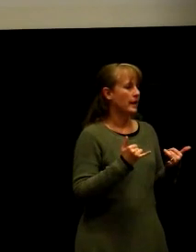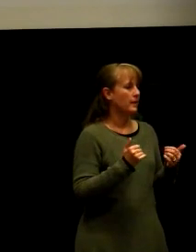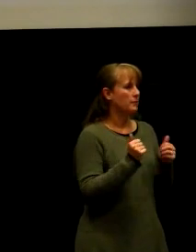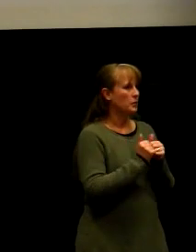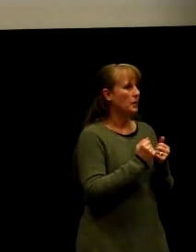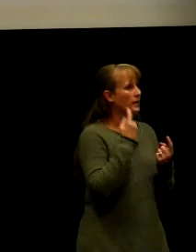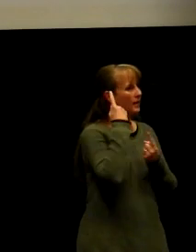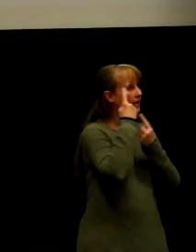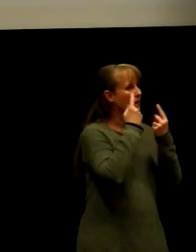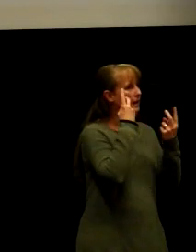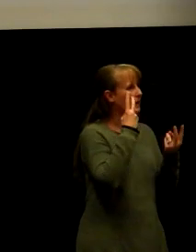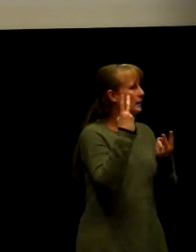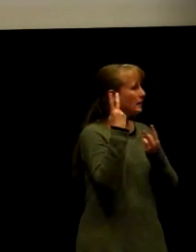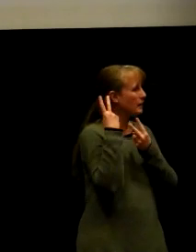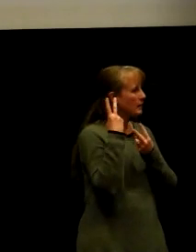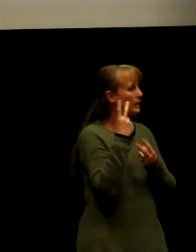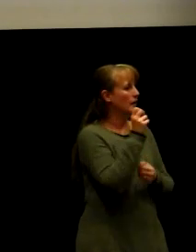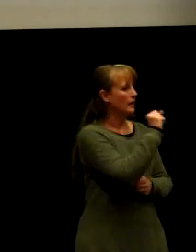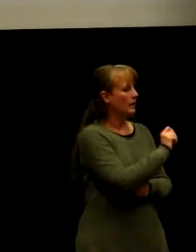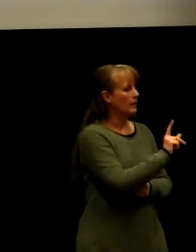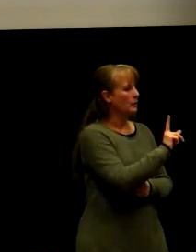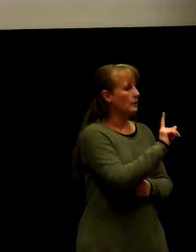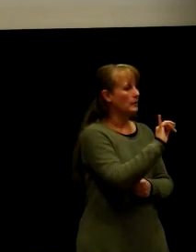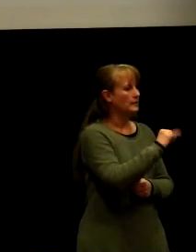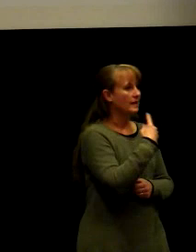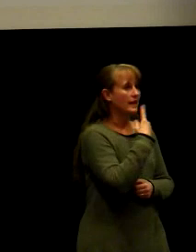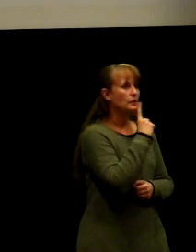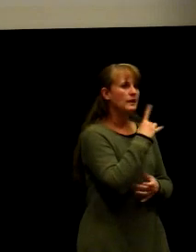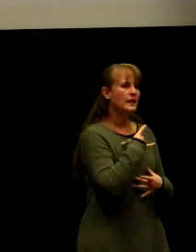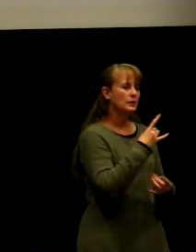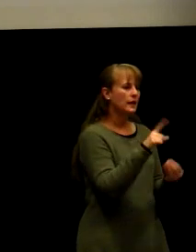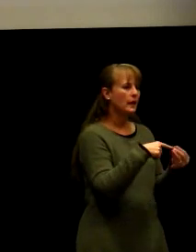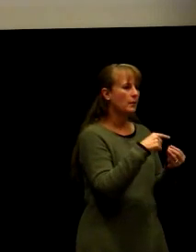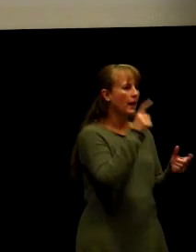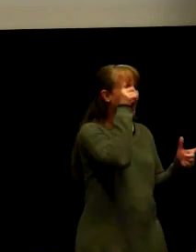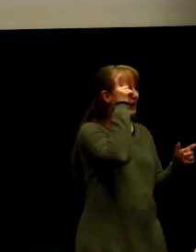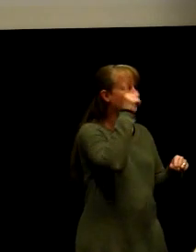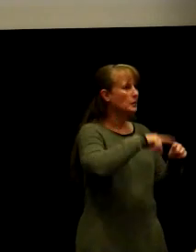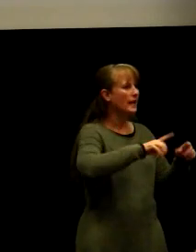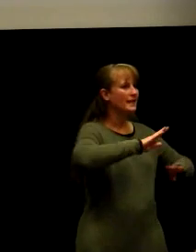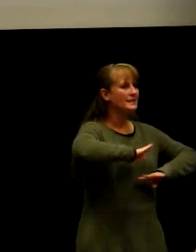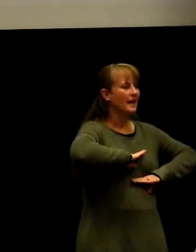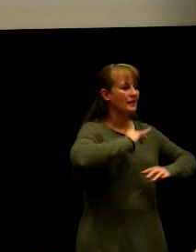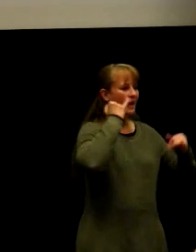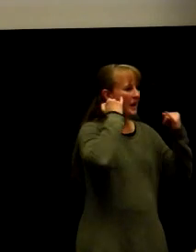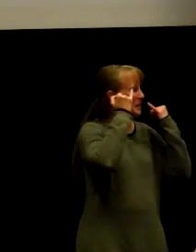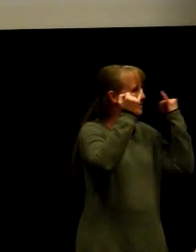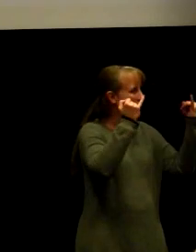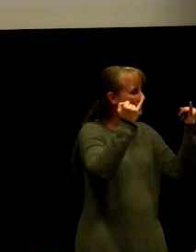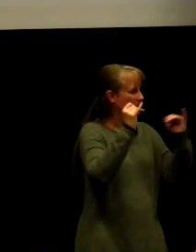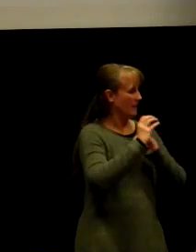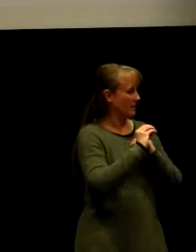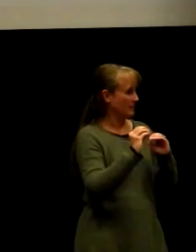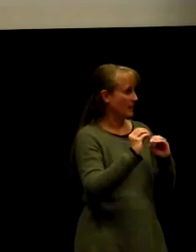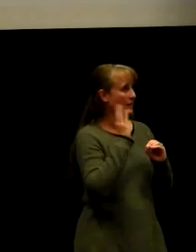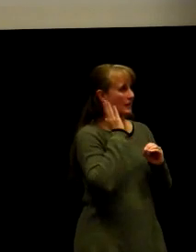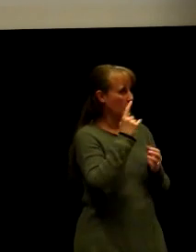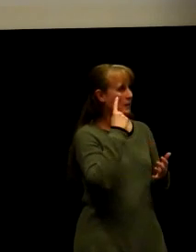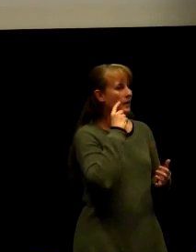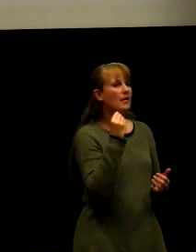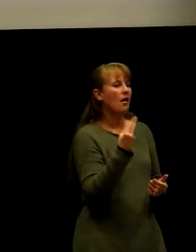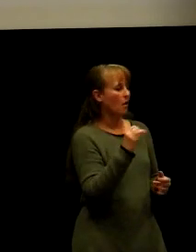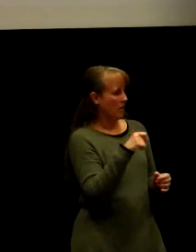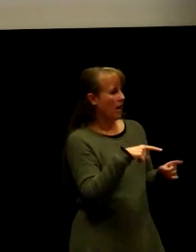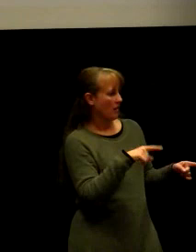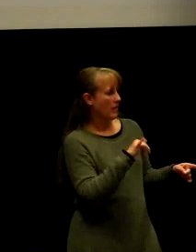retrospect, Kubrick said, that's one interesting thing about aliens. We can't satisfy our imagination, and there's nothing that would make you think, oh